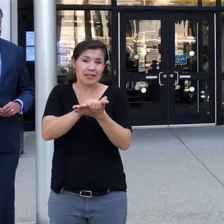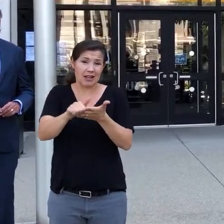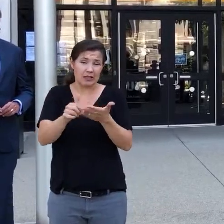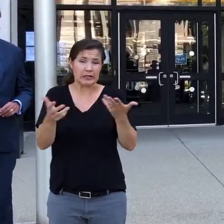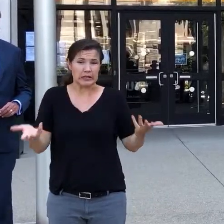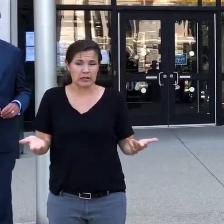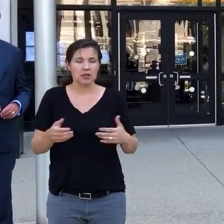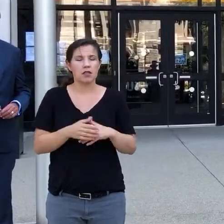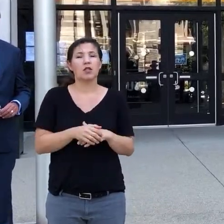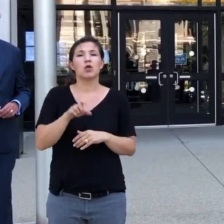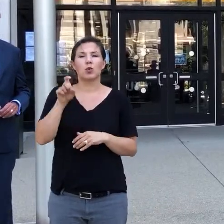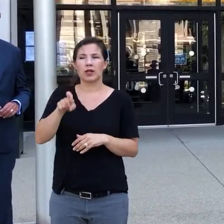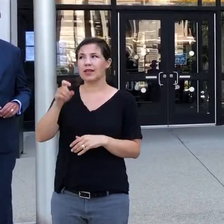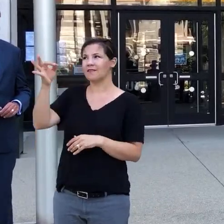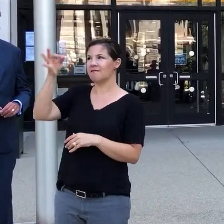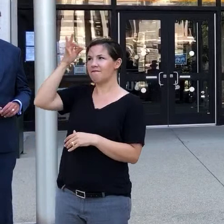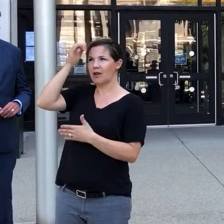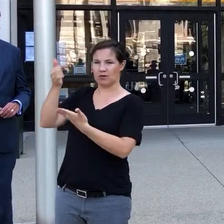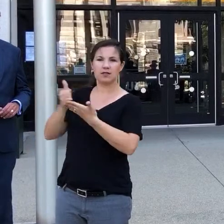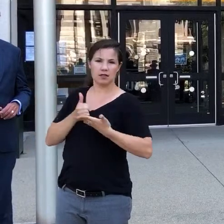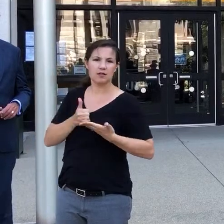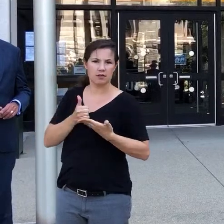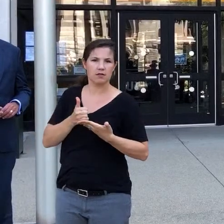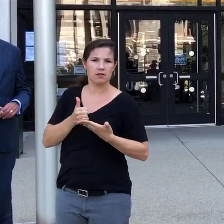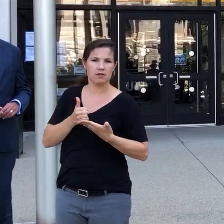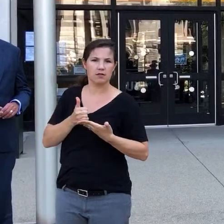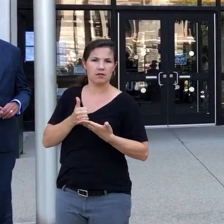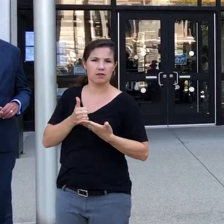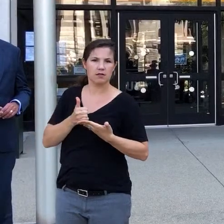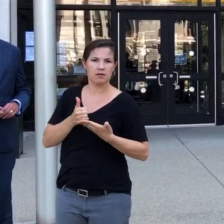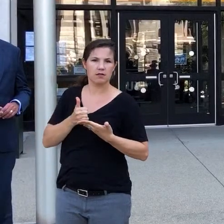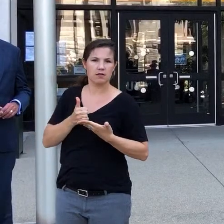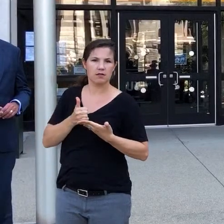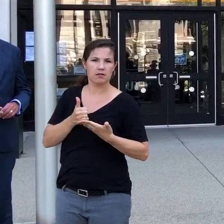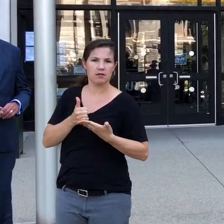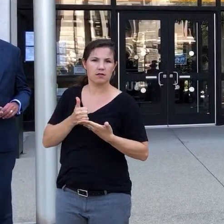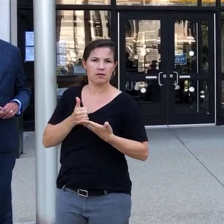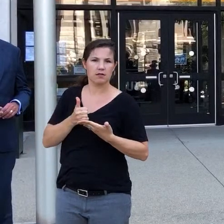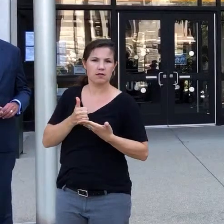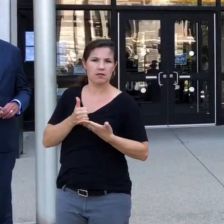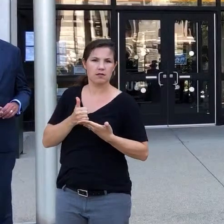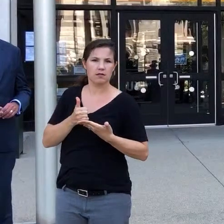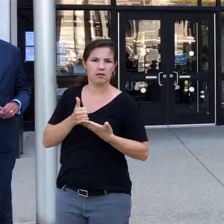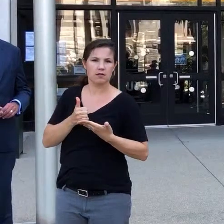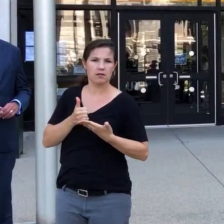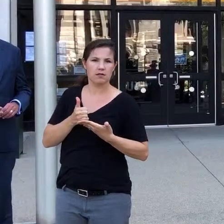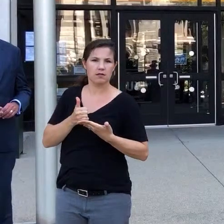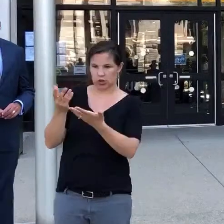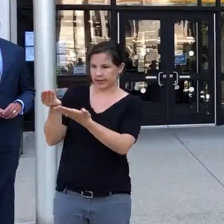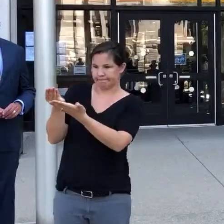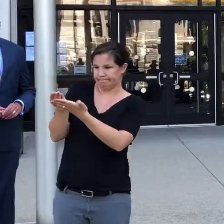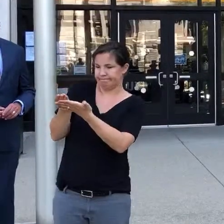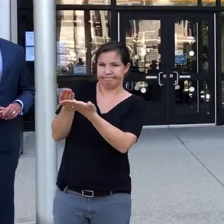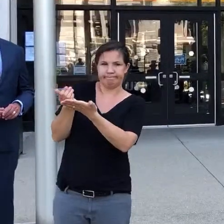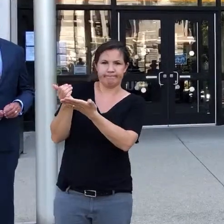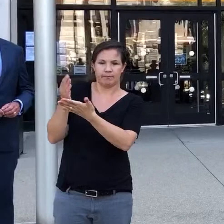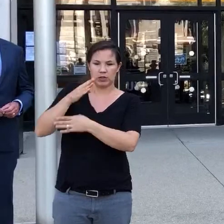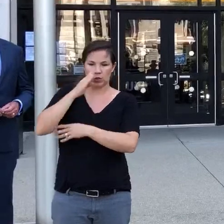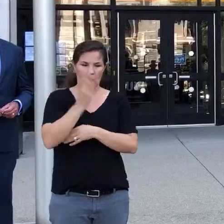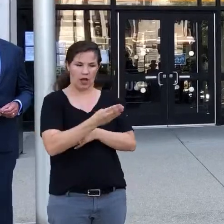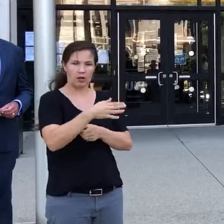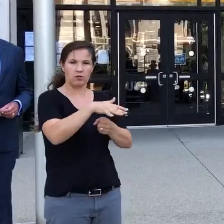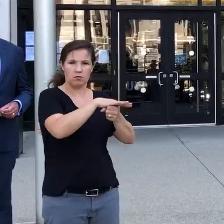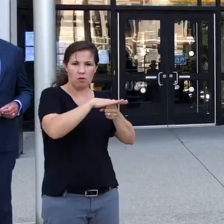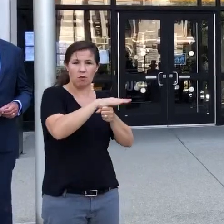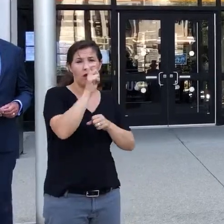is federal assistance. If we get the federal assistance, whatever form it might be, but directly coming to local governments, then